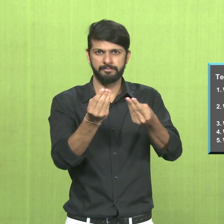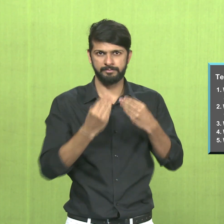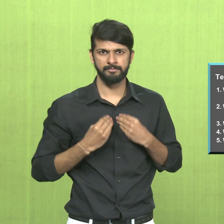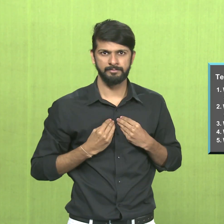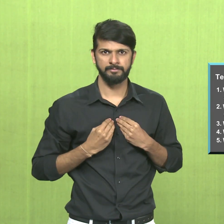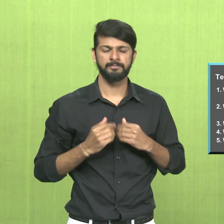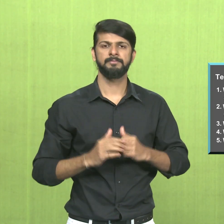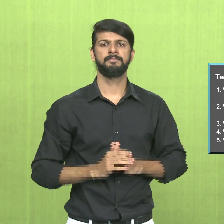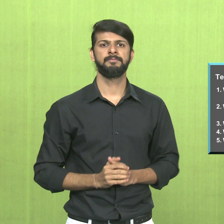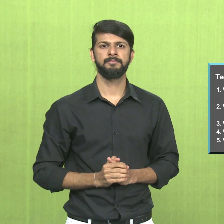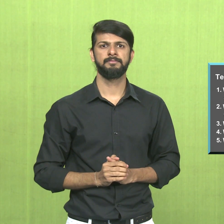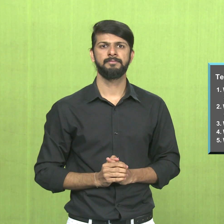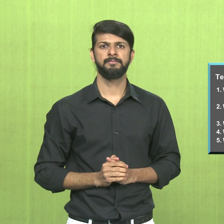charcoal?